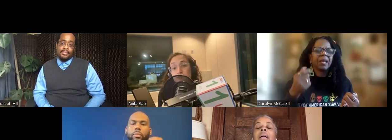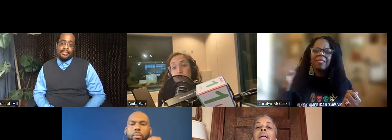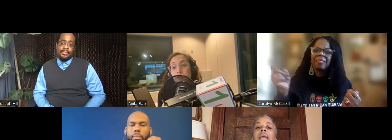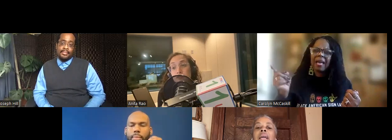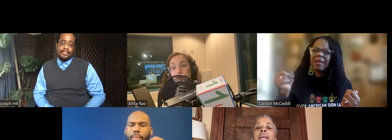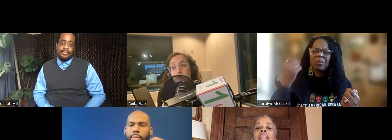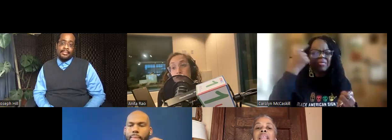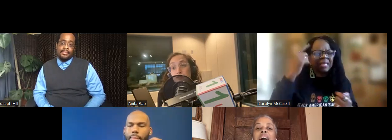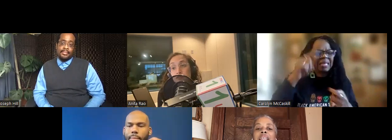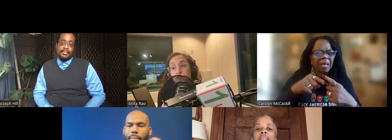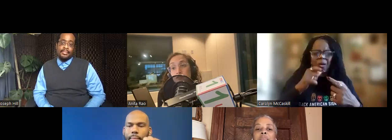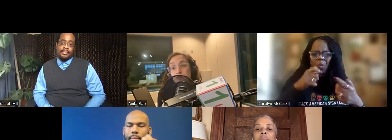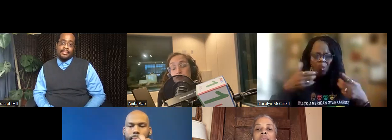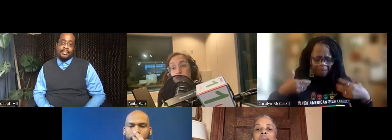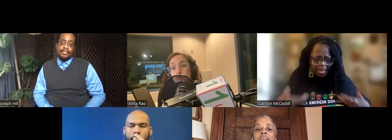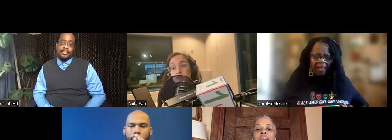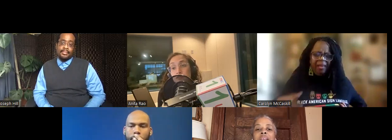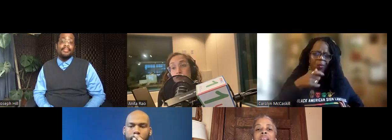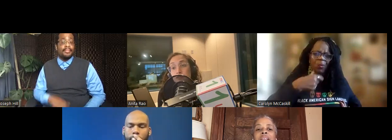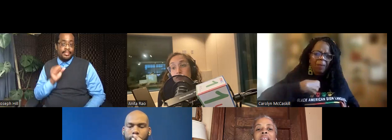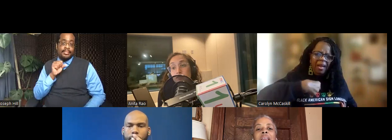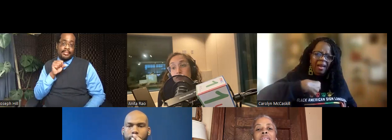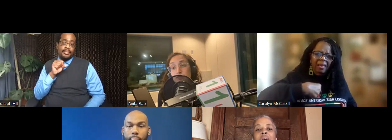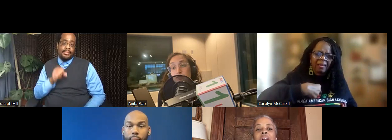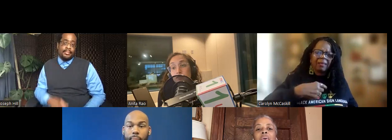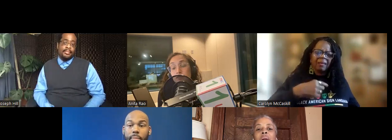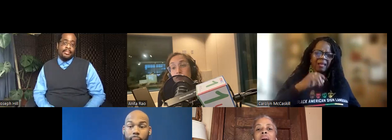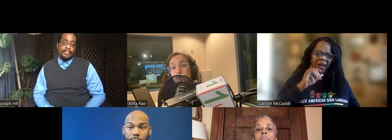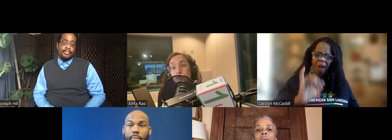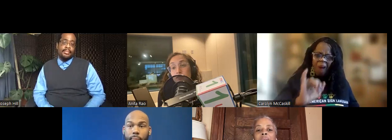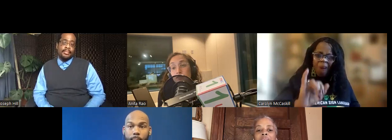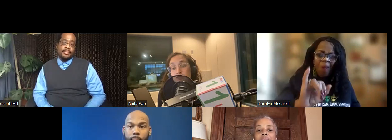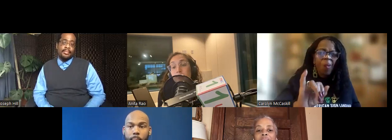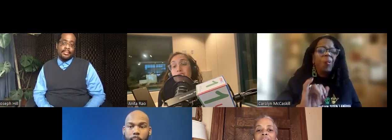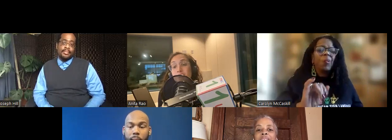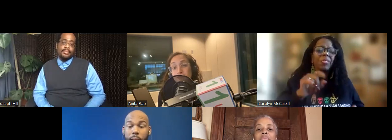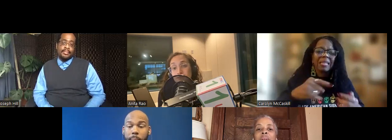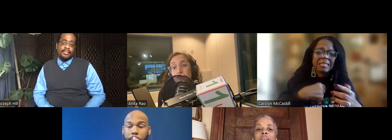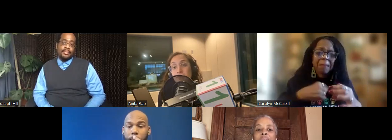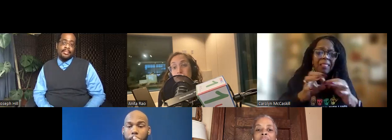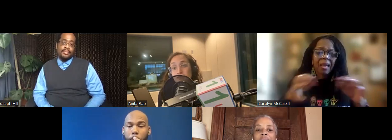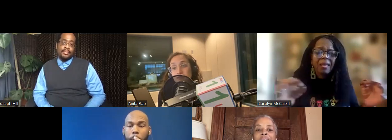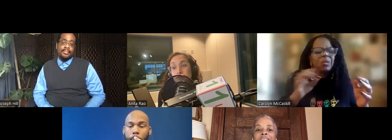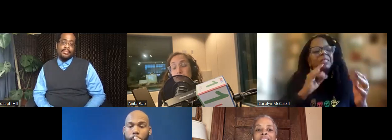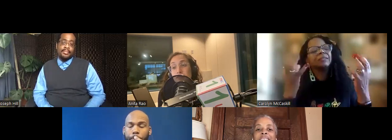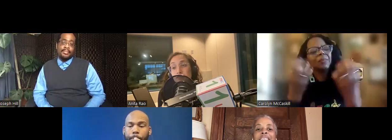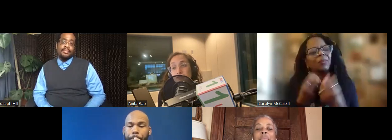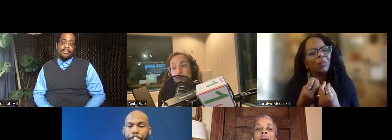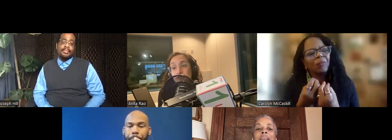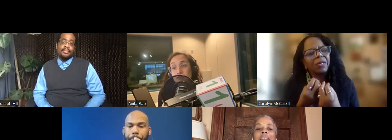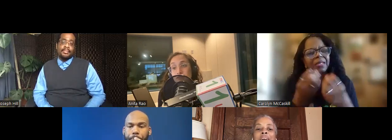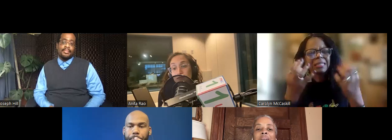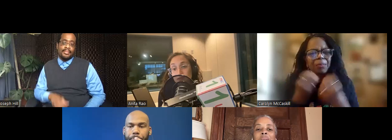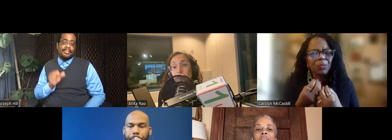happy that they thought, who am I? And they realized that this